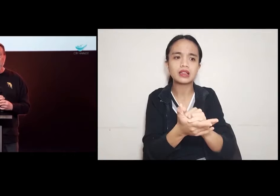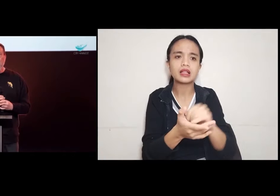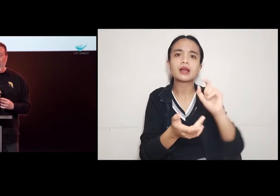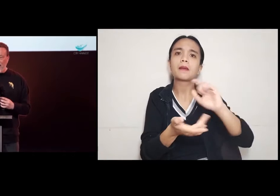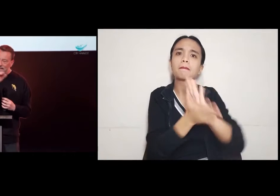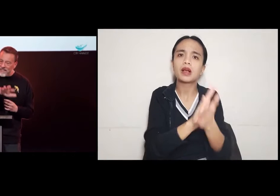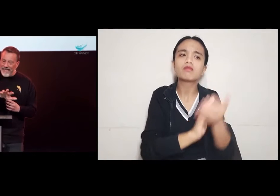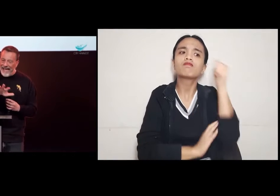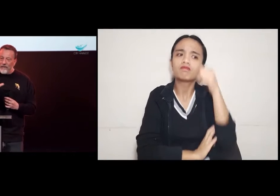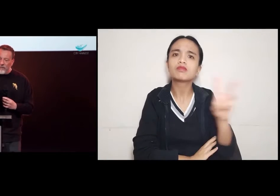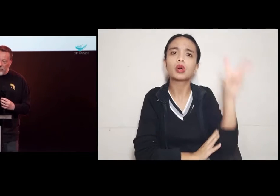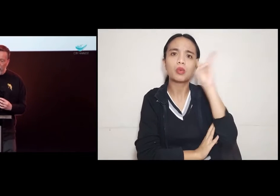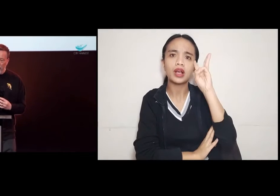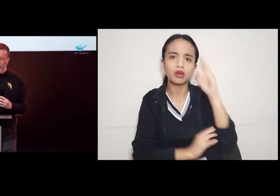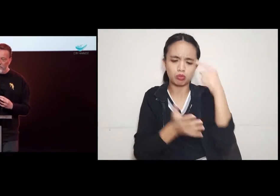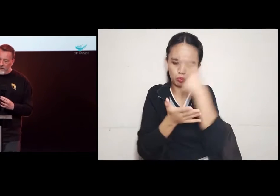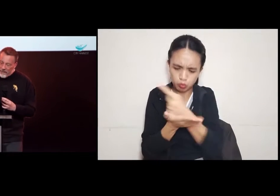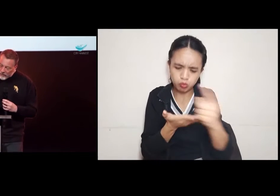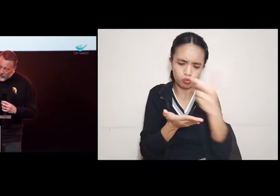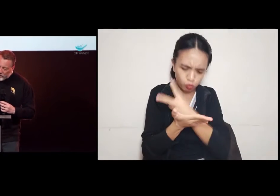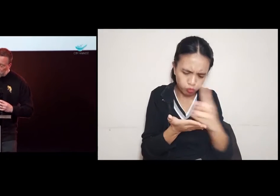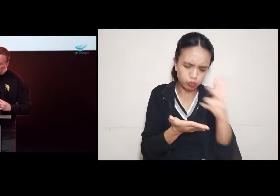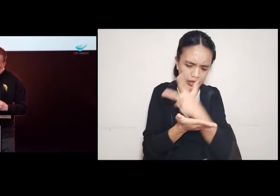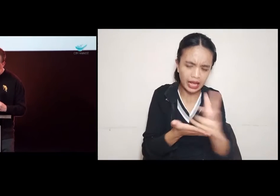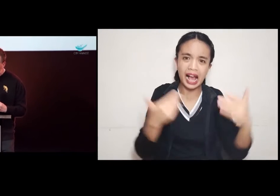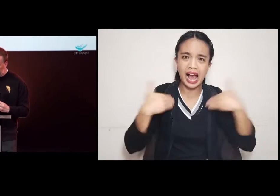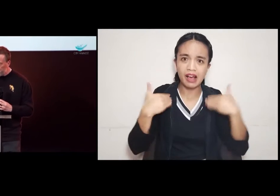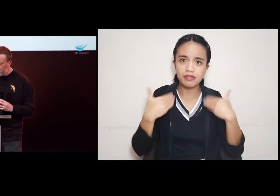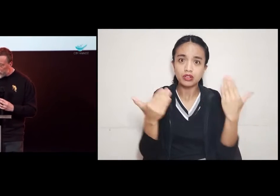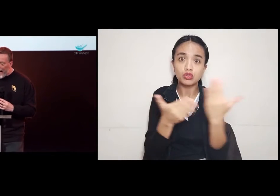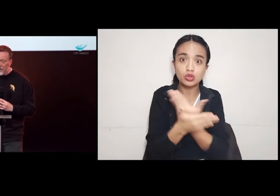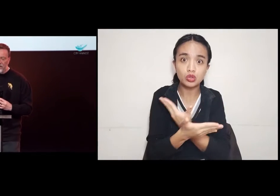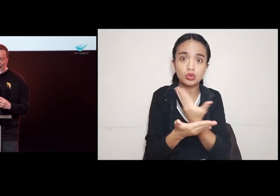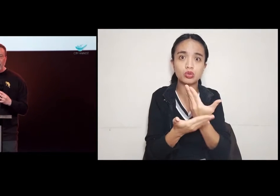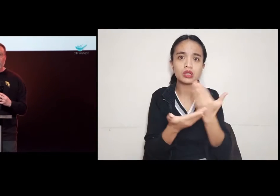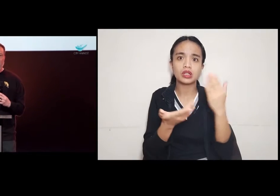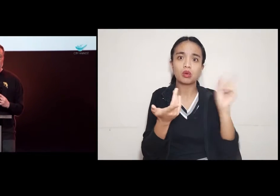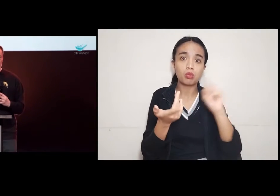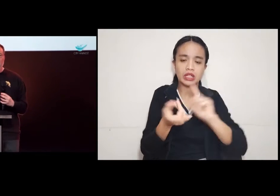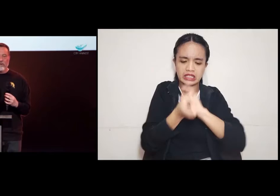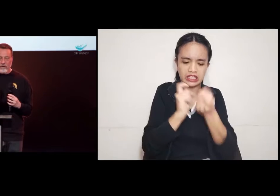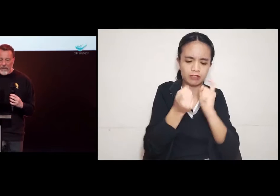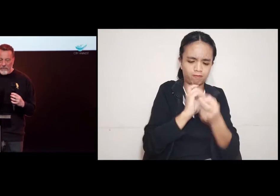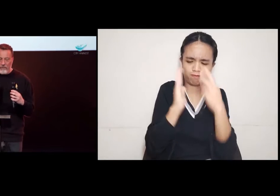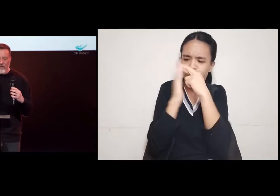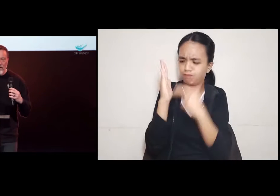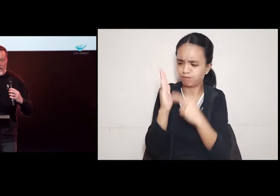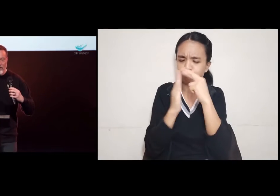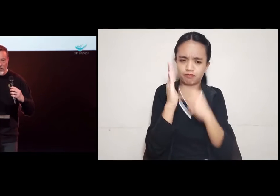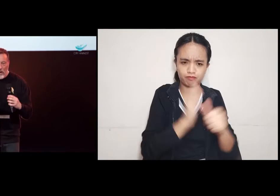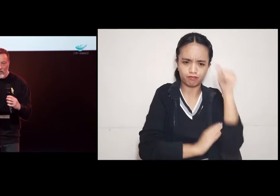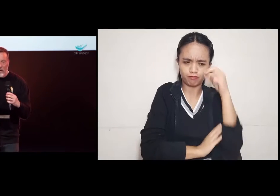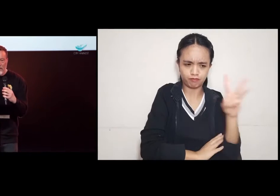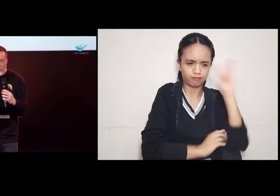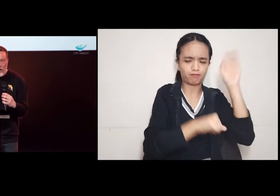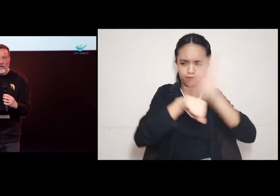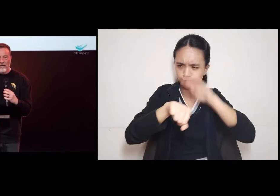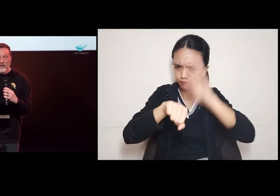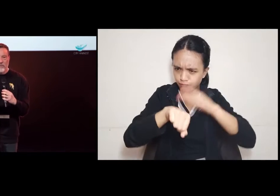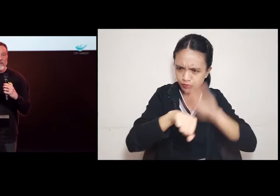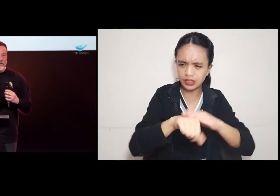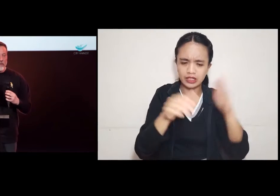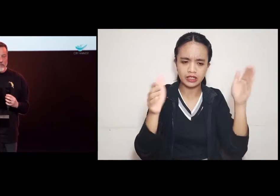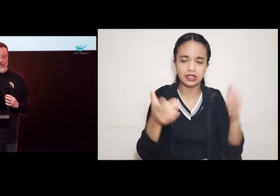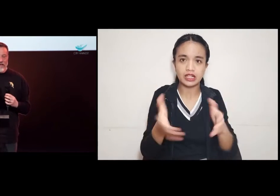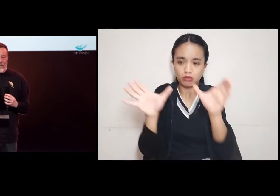cautious. And it seems like every week there have been new levels of precautions. Every week we're told to be in smaller and smaller